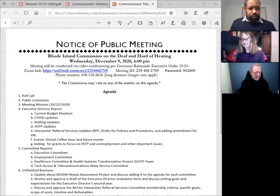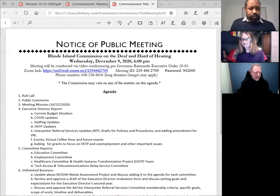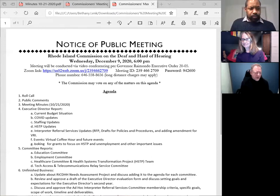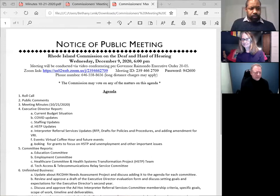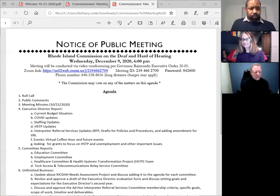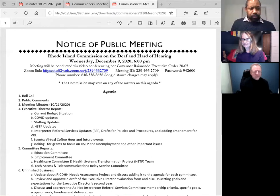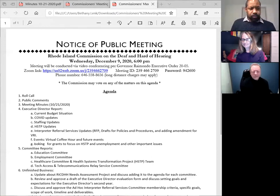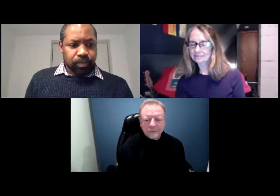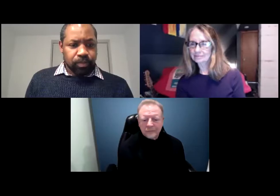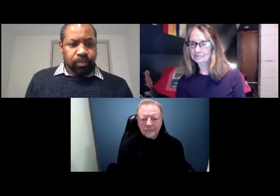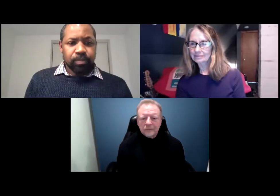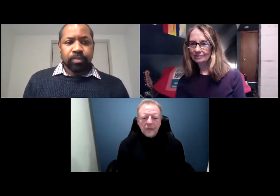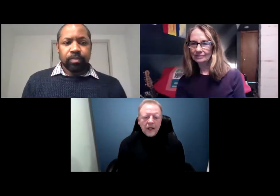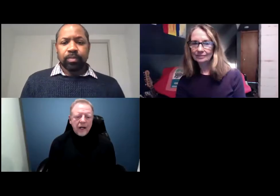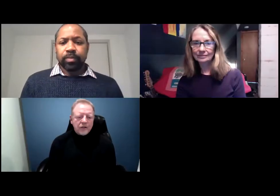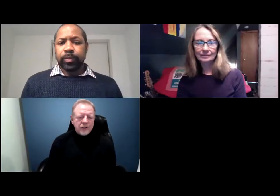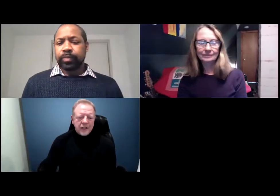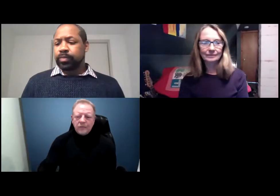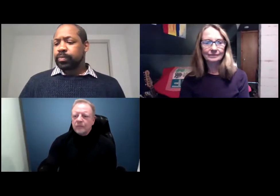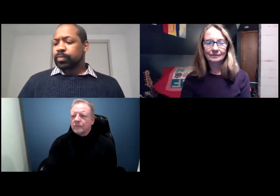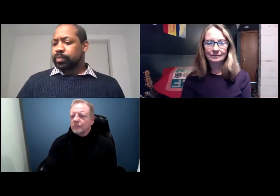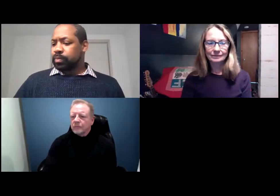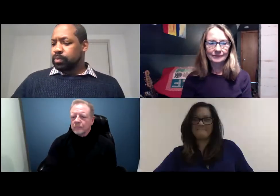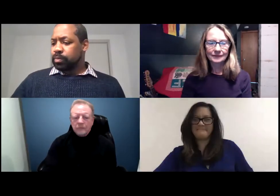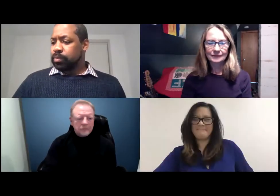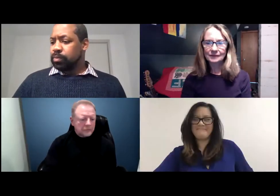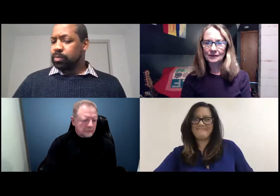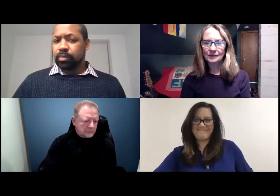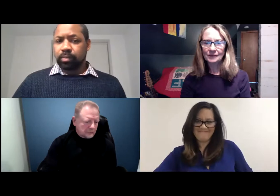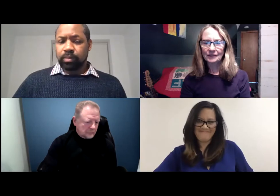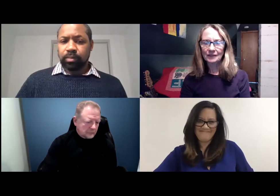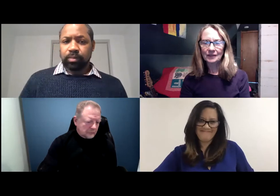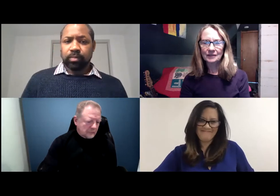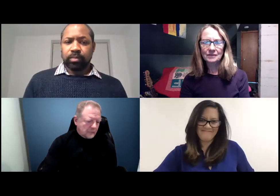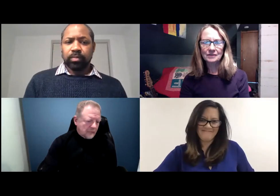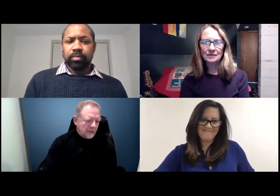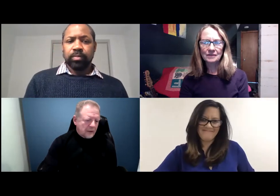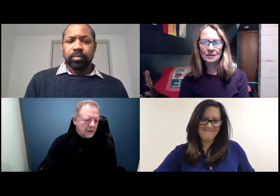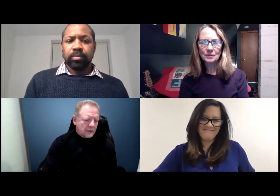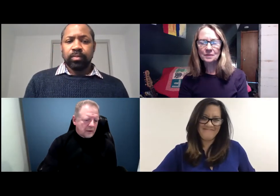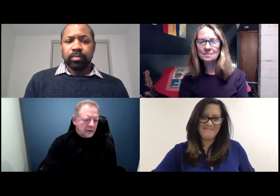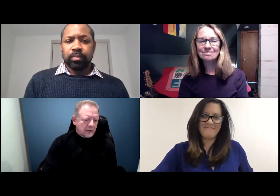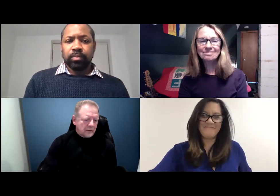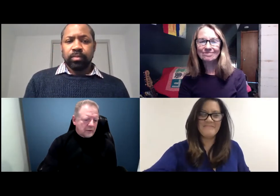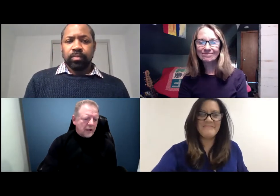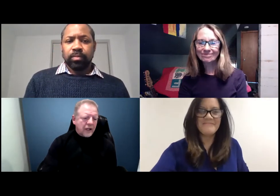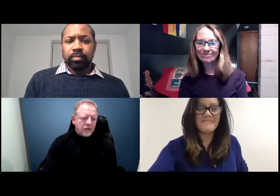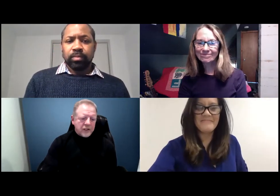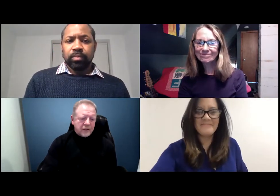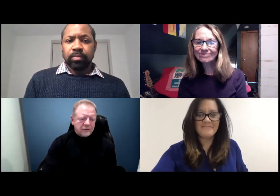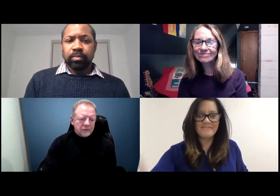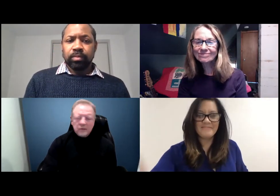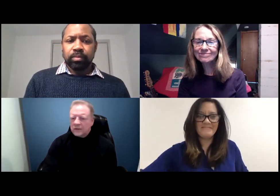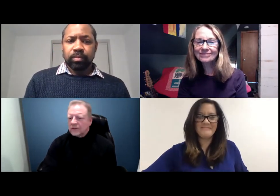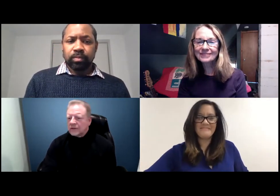thus far. Go ahead, Christine. So I've got this, Simon. I'll take